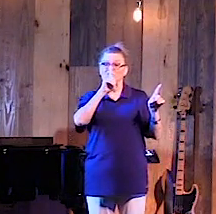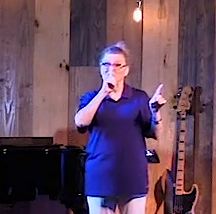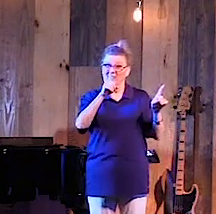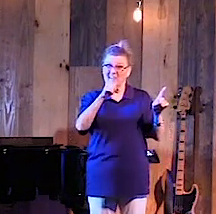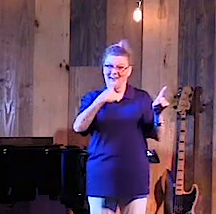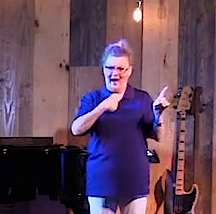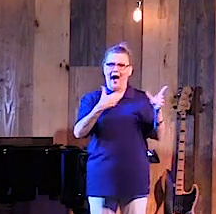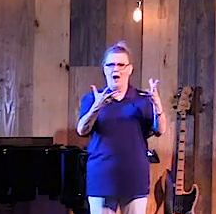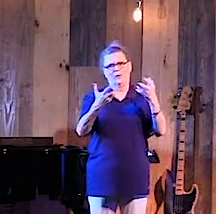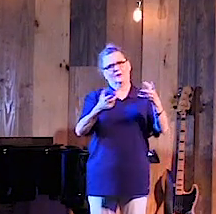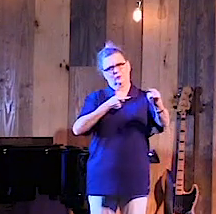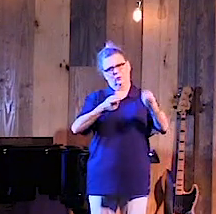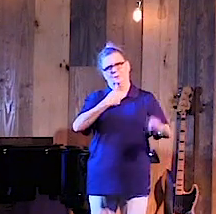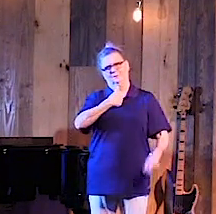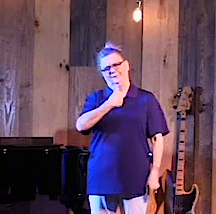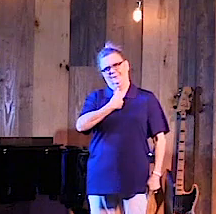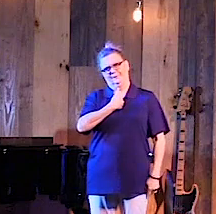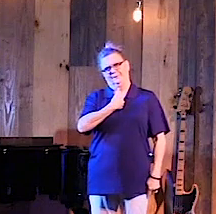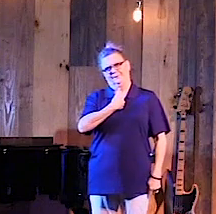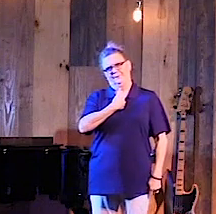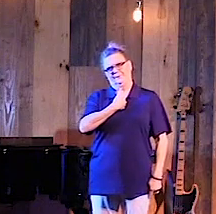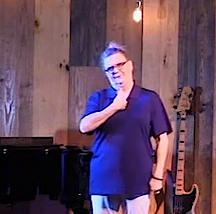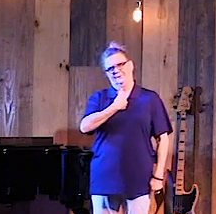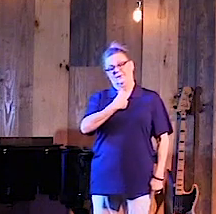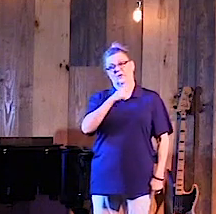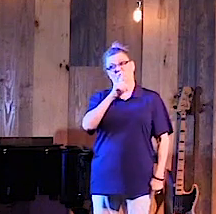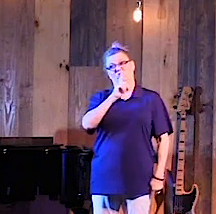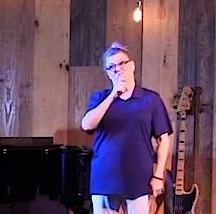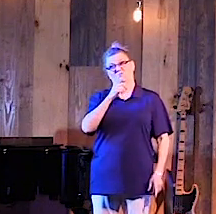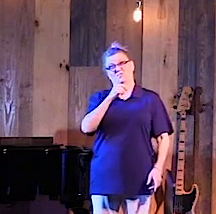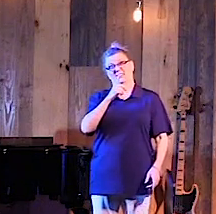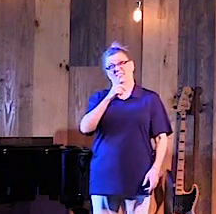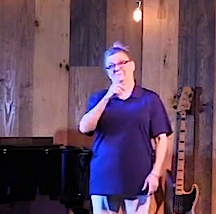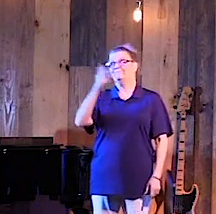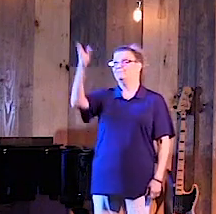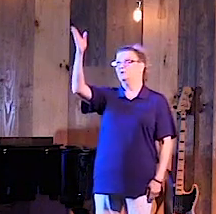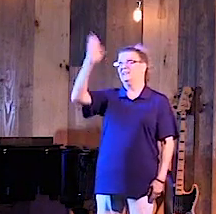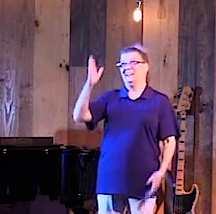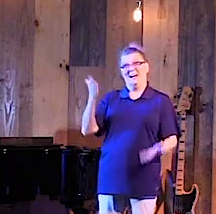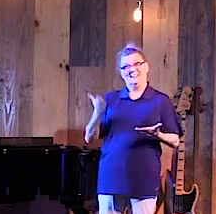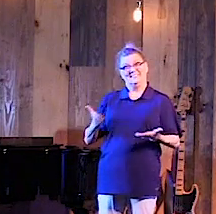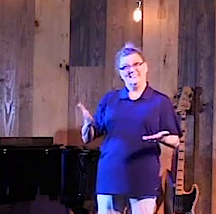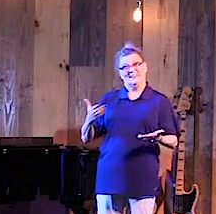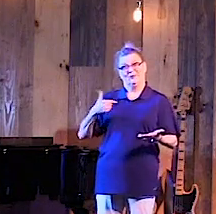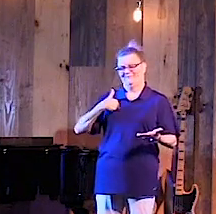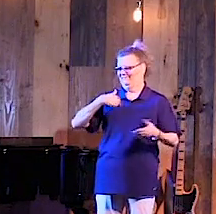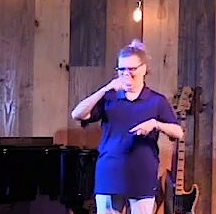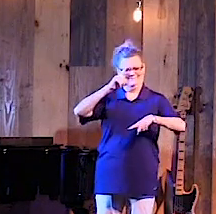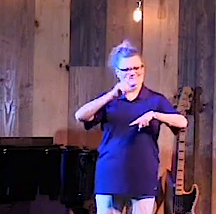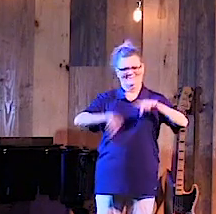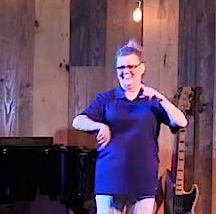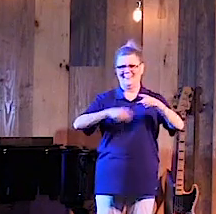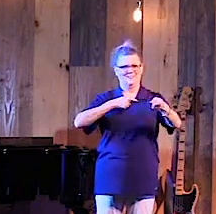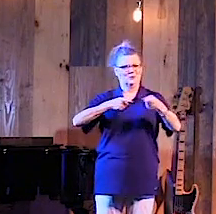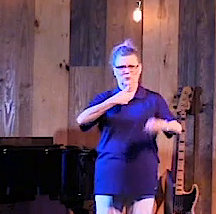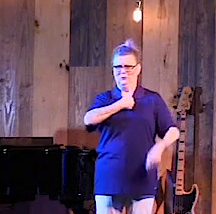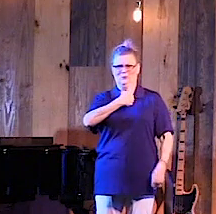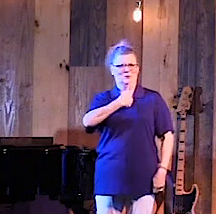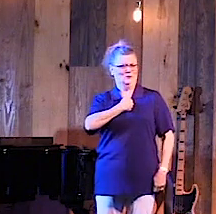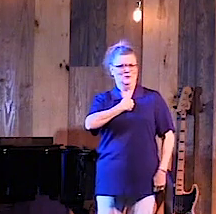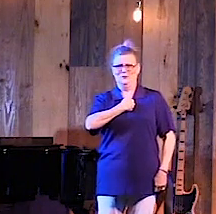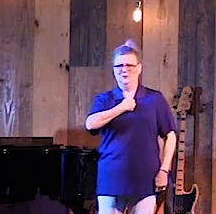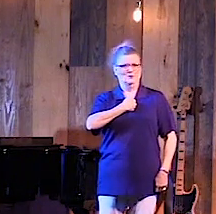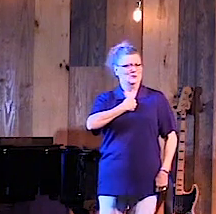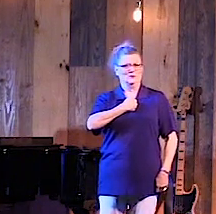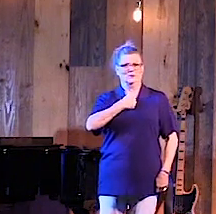Lord. But you see, here's the kicker. When God is around, I can't be in control and call the shots.